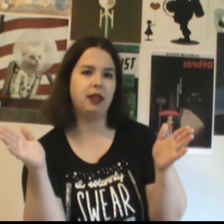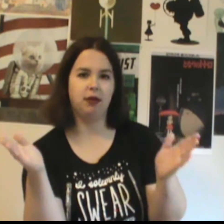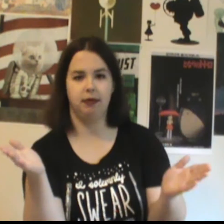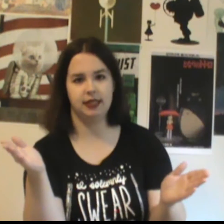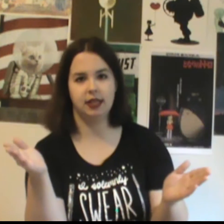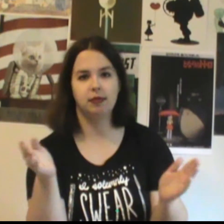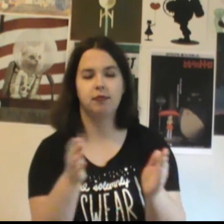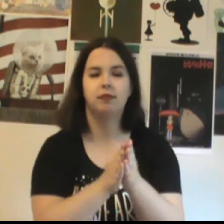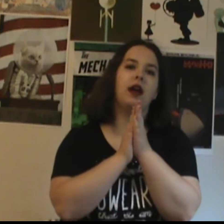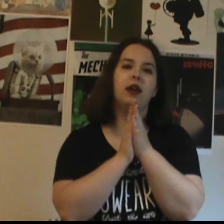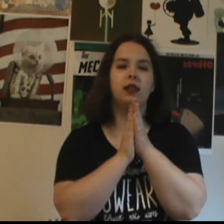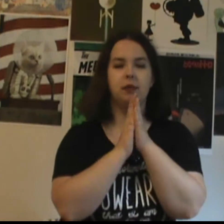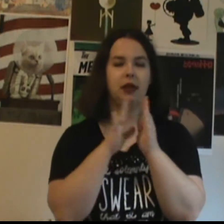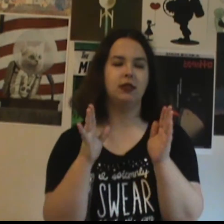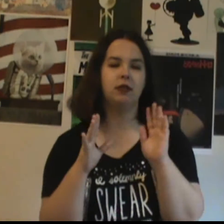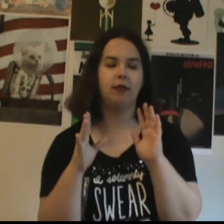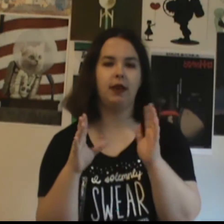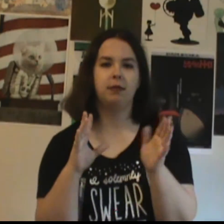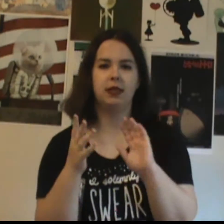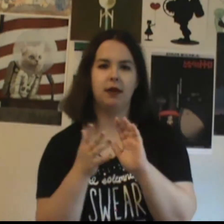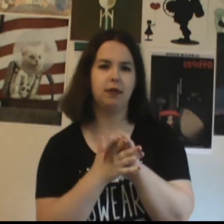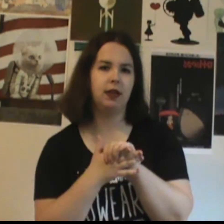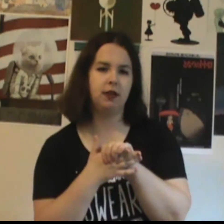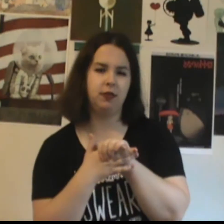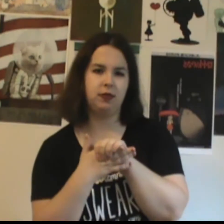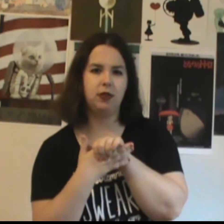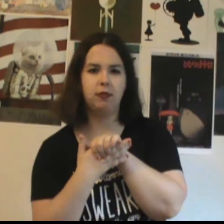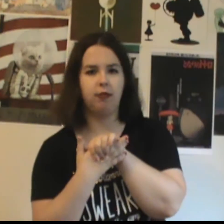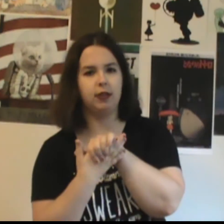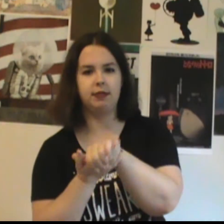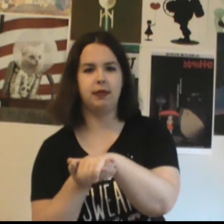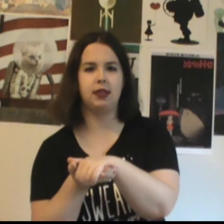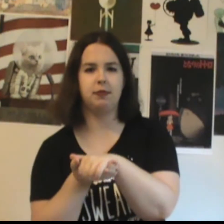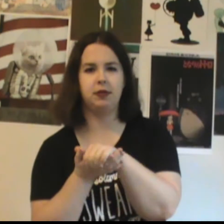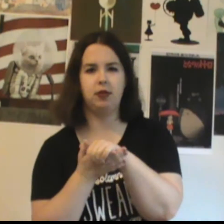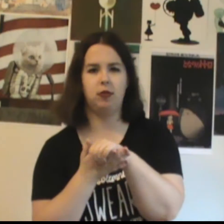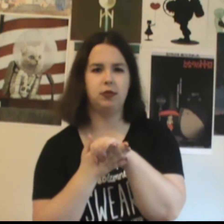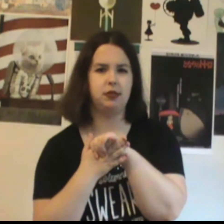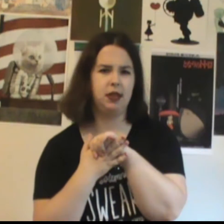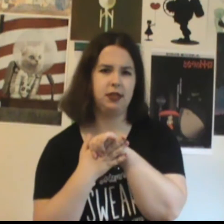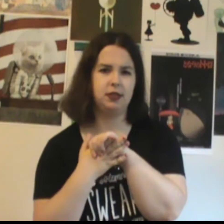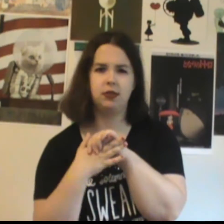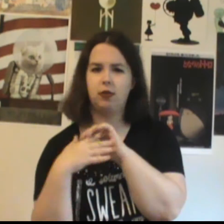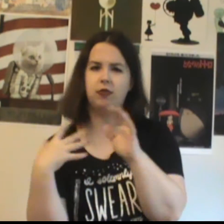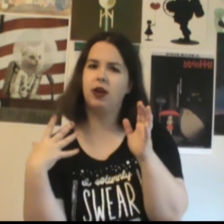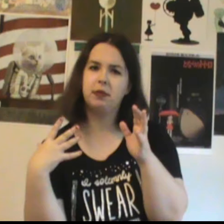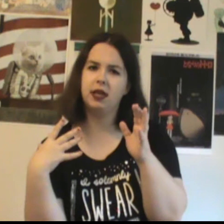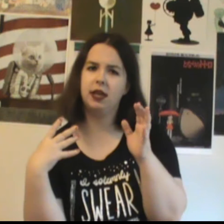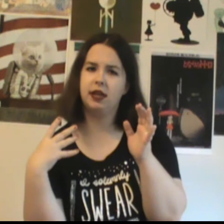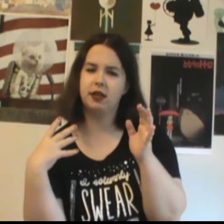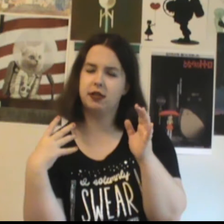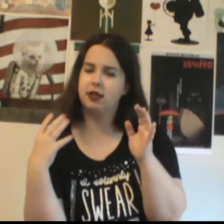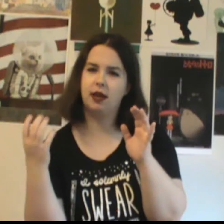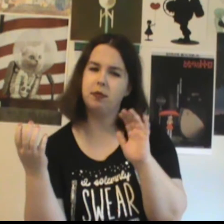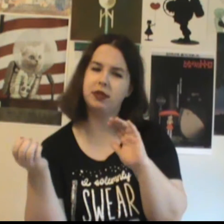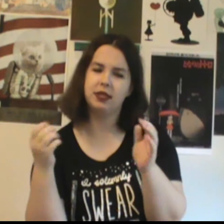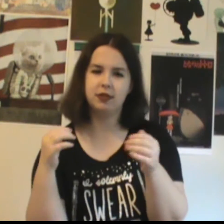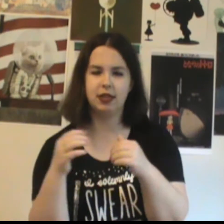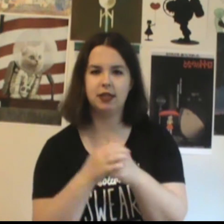they're missing. And the main sort of family that we're introduced to for this first episode, the whole like Stone family and them, was interesting to